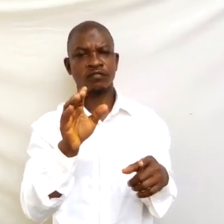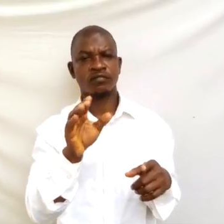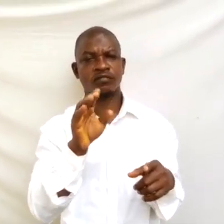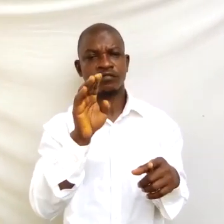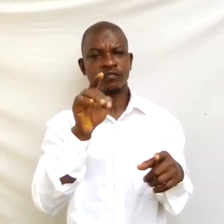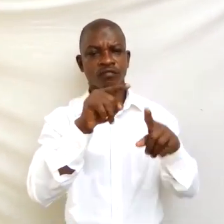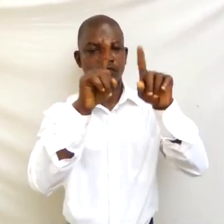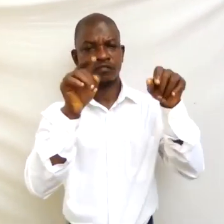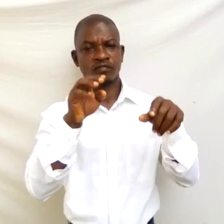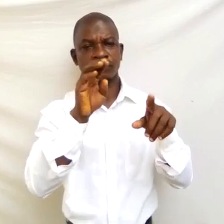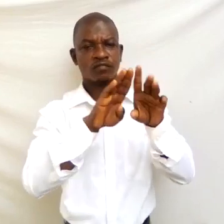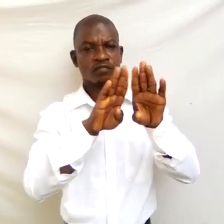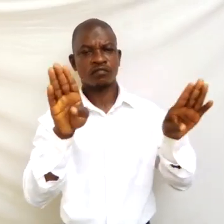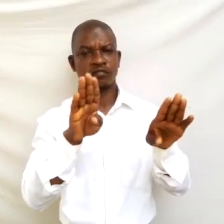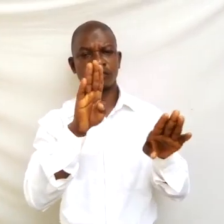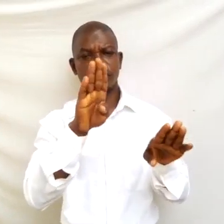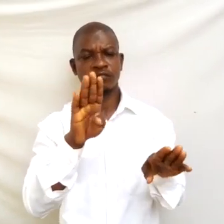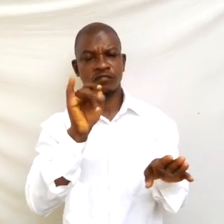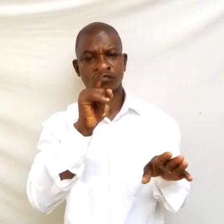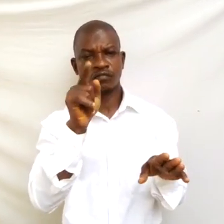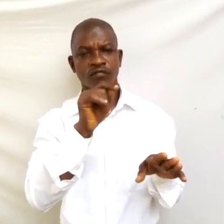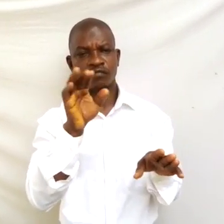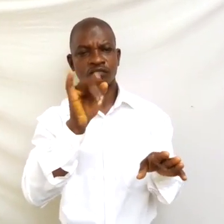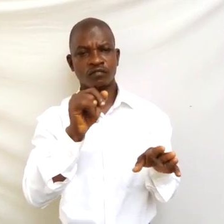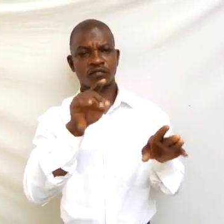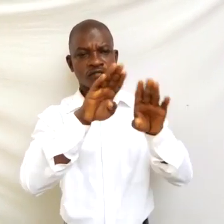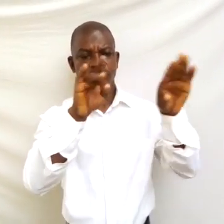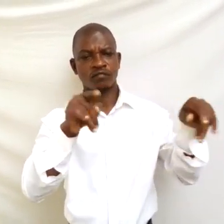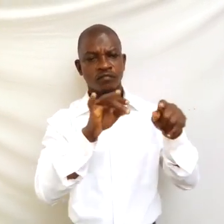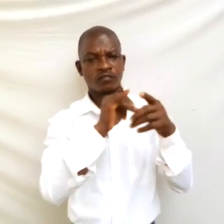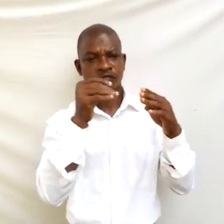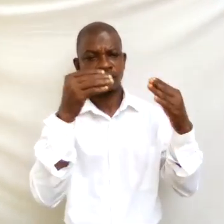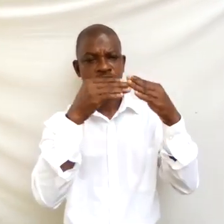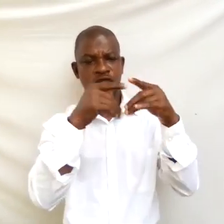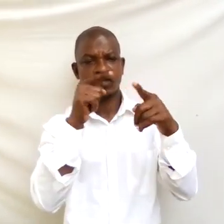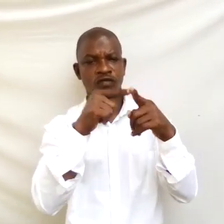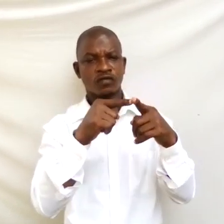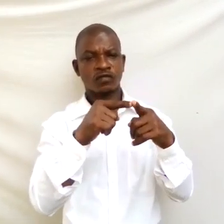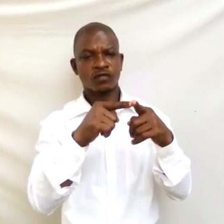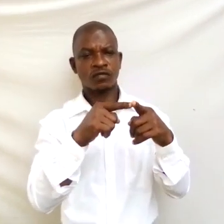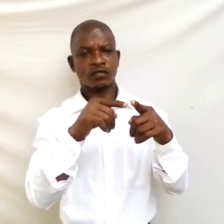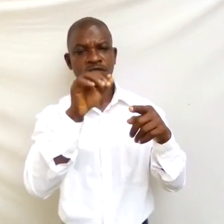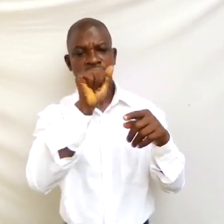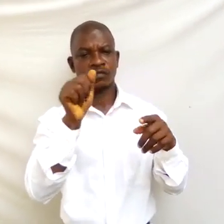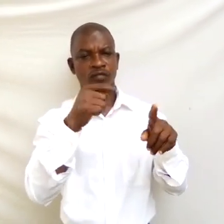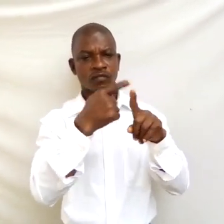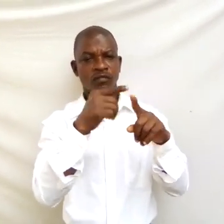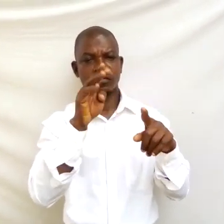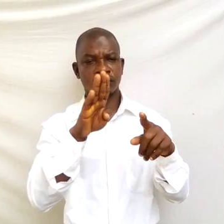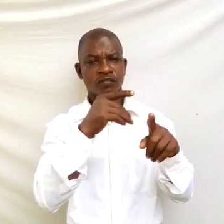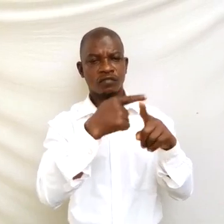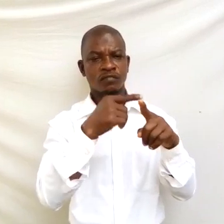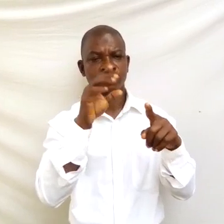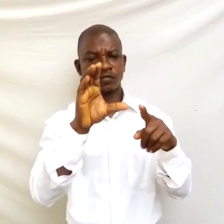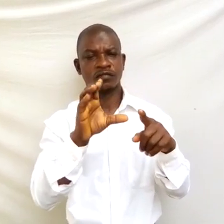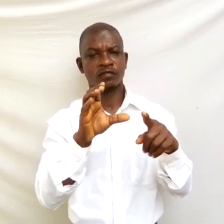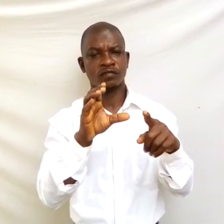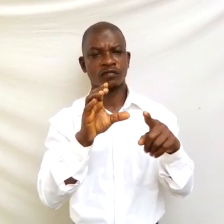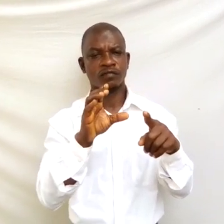bracket open, B star C bracket closed is equal to A plus B plus C